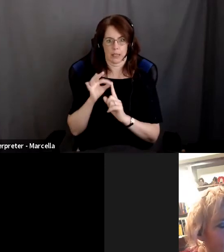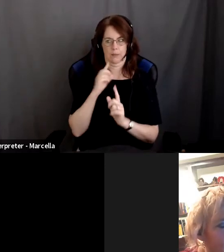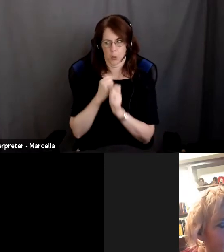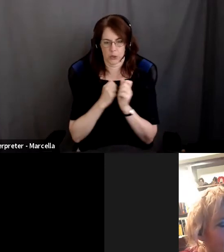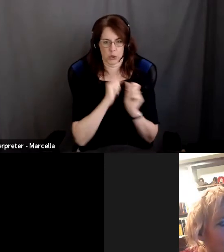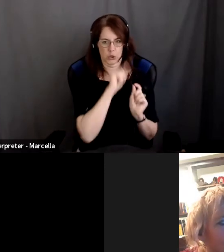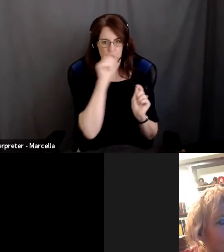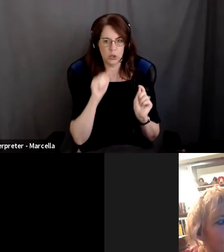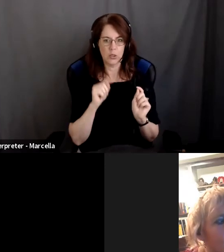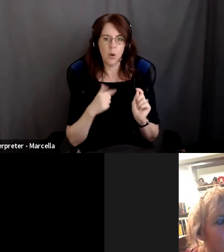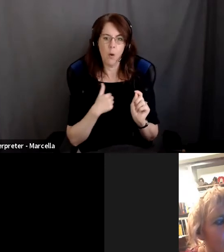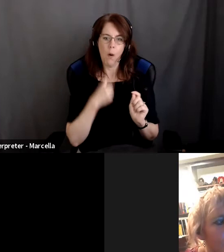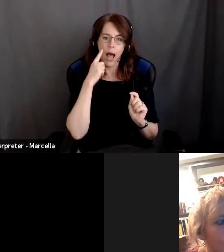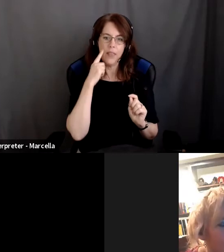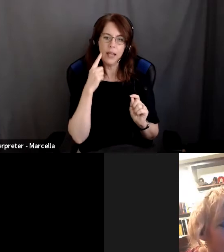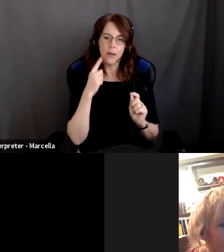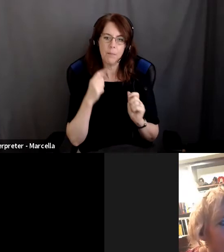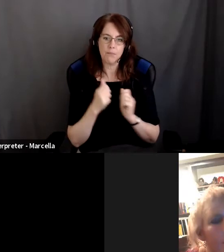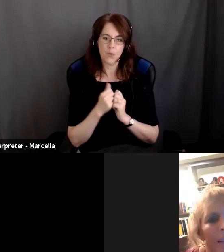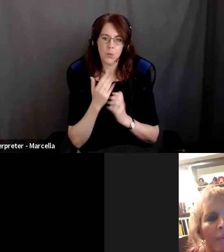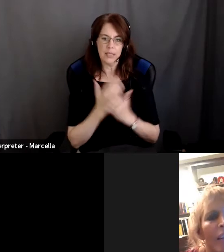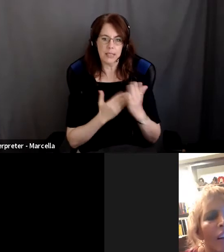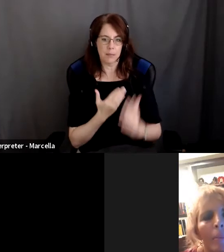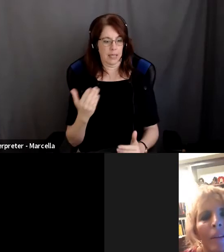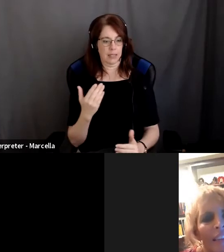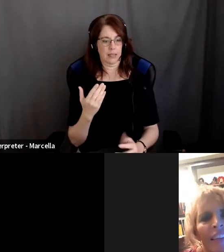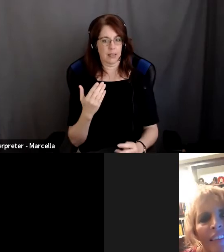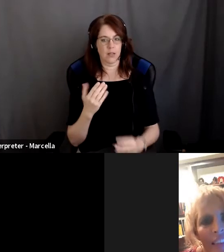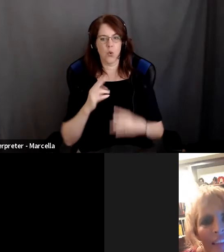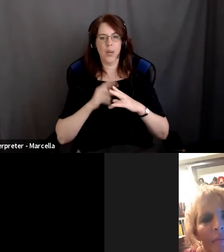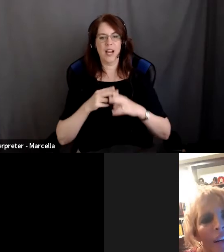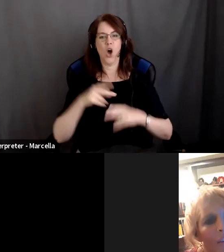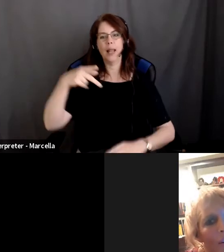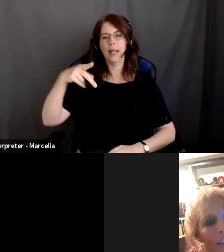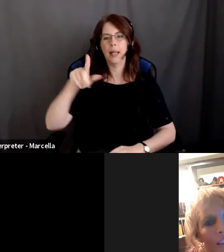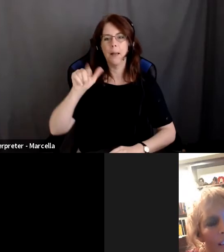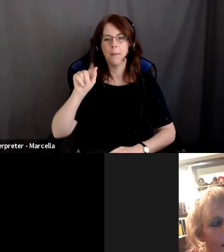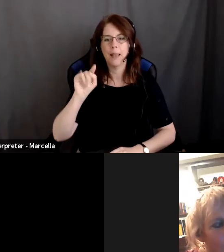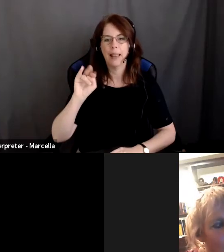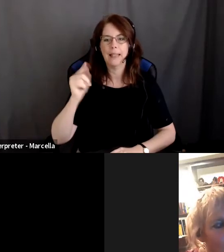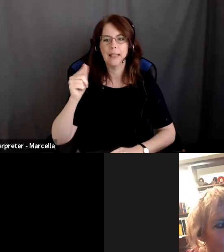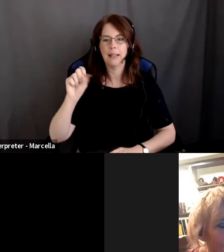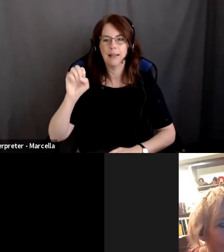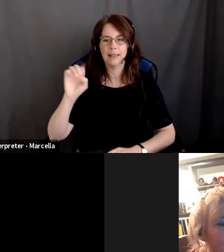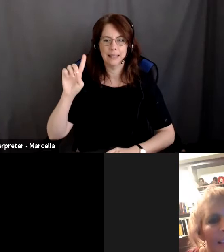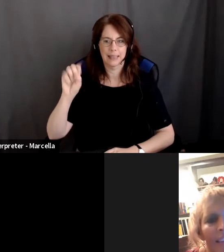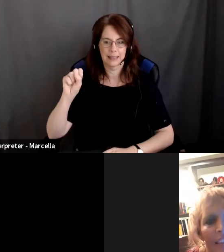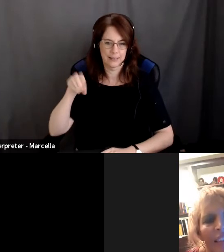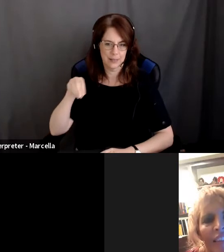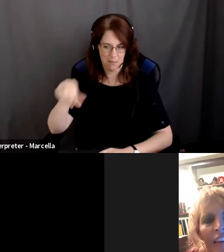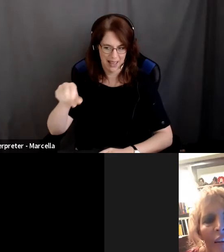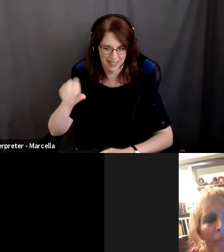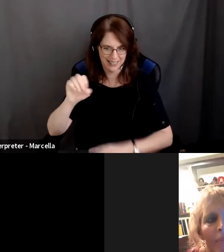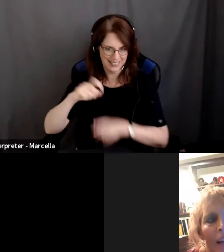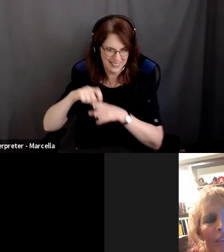So I think with some of the things that we call it planting seeds is what I call it. Planting